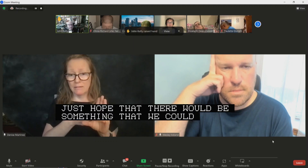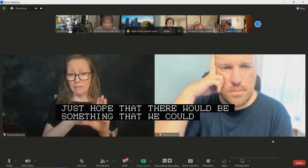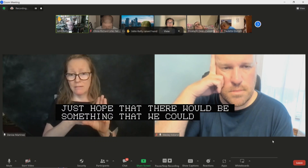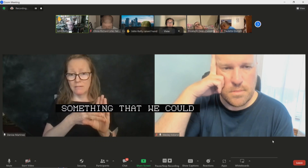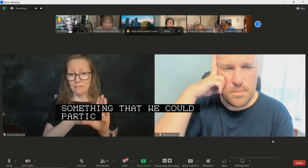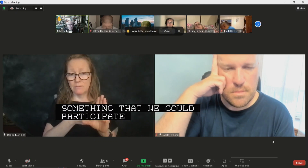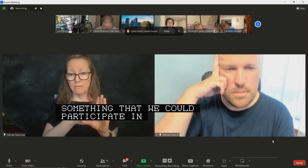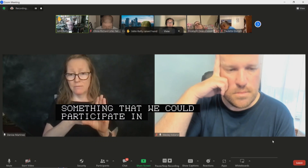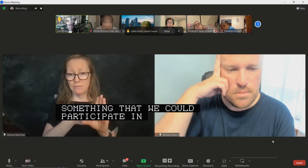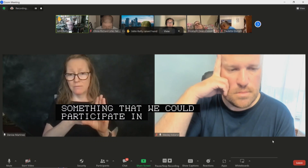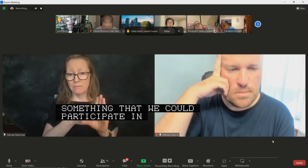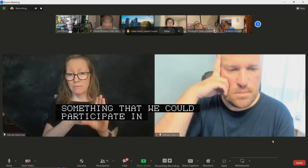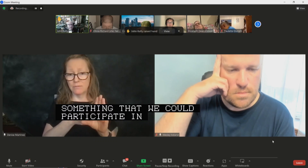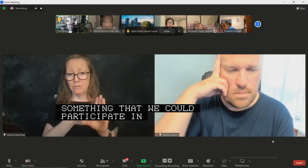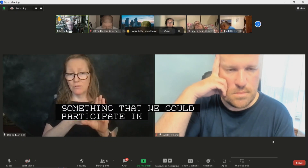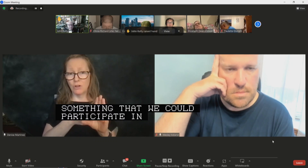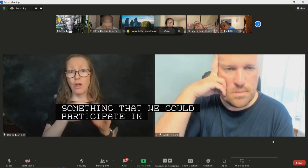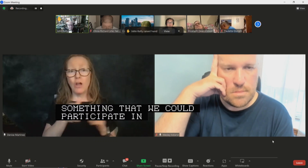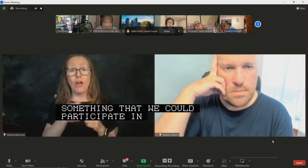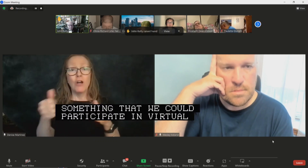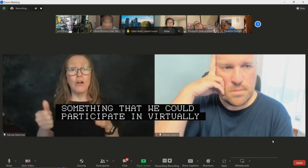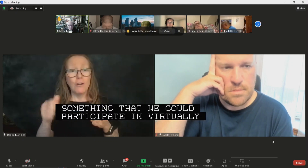that special day. Thank you.